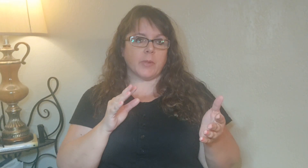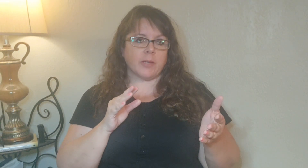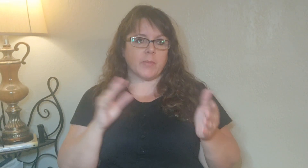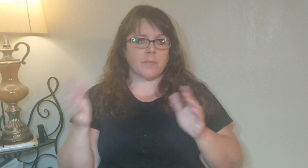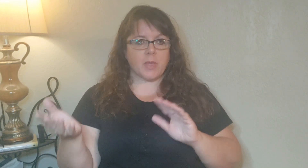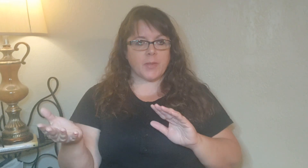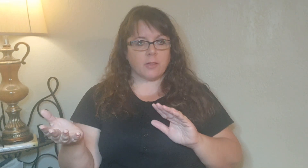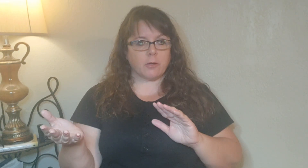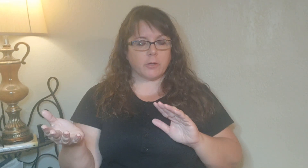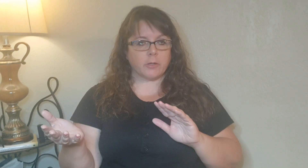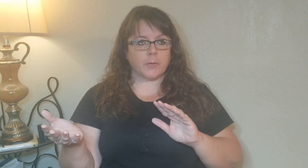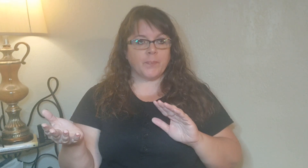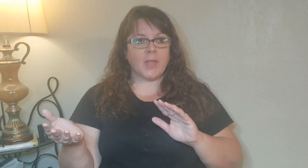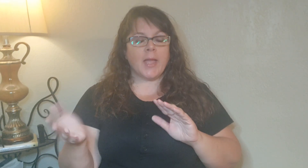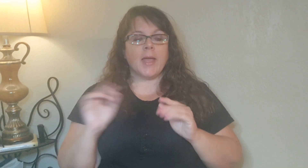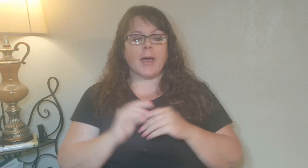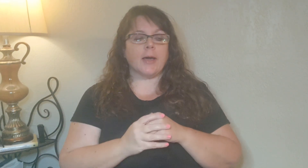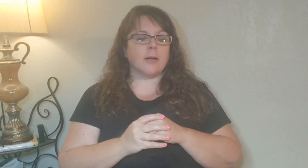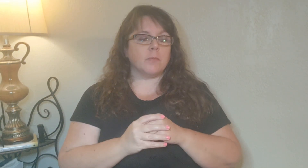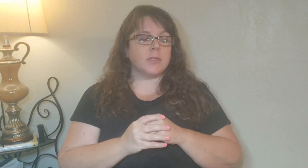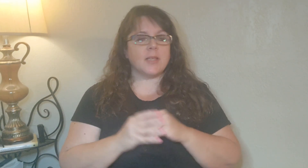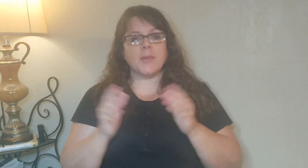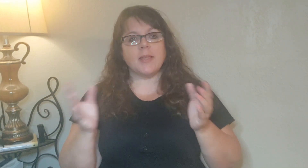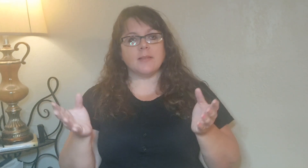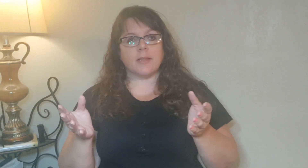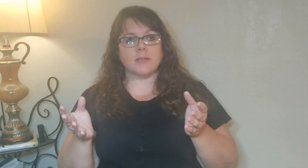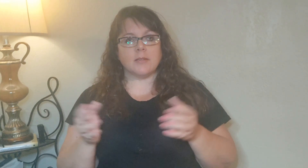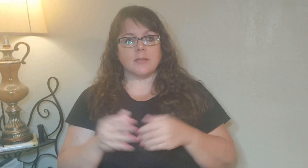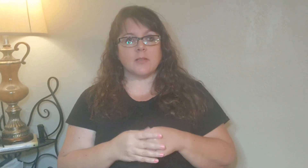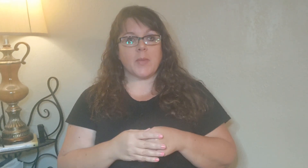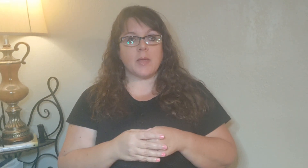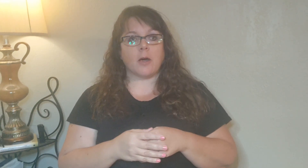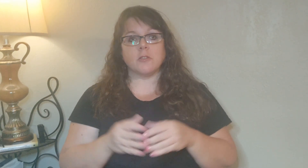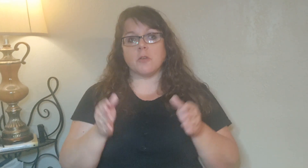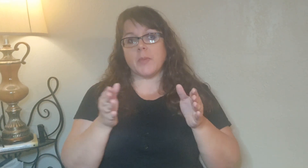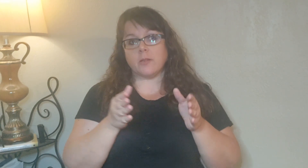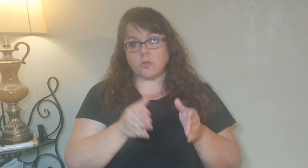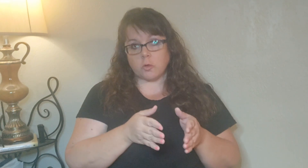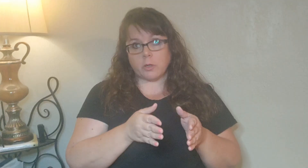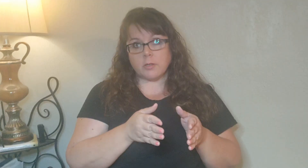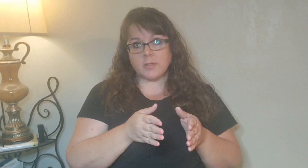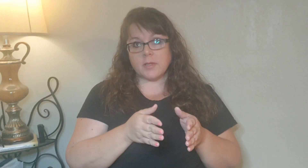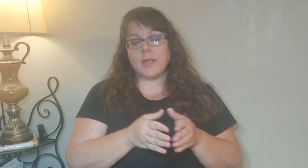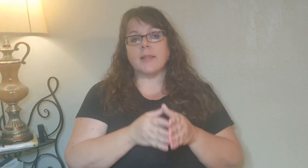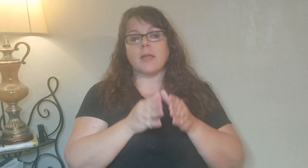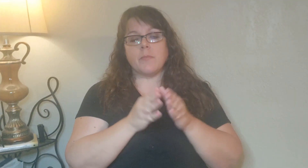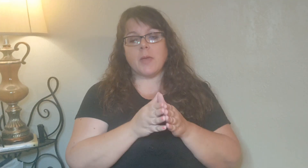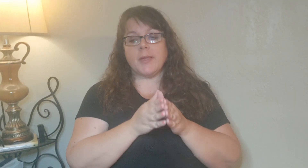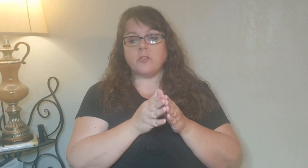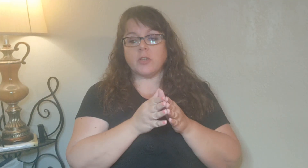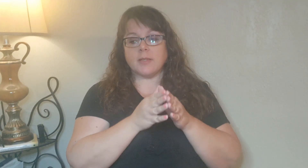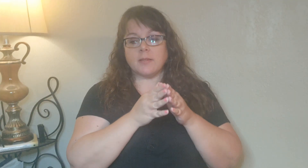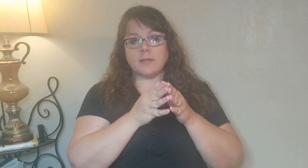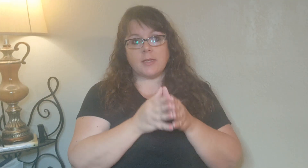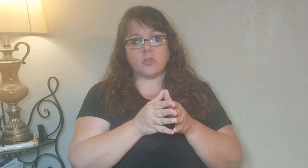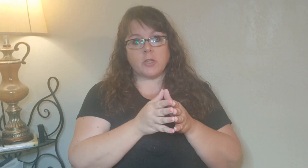topic, but maybe longer. Some of these lessons may also be shorts, like maybe just teaching you